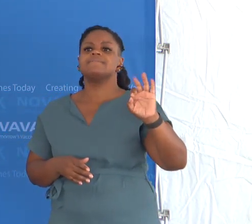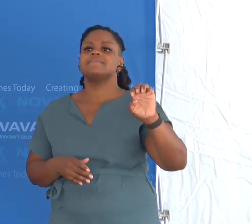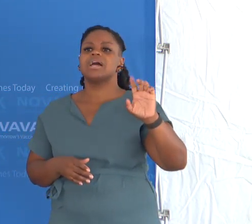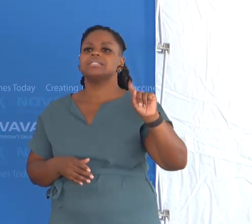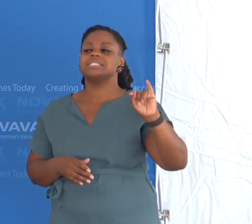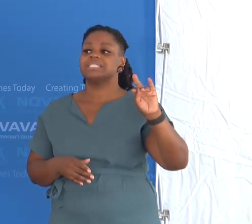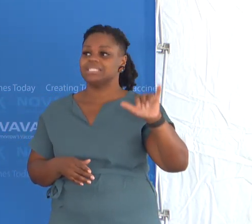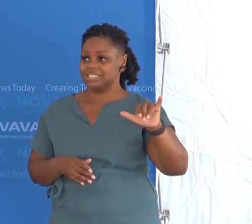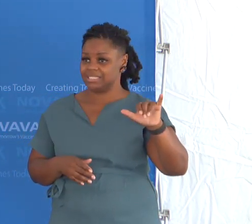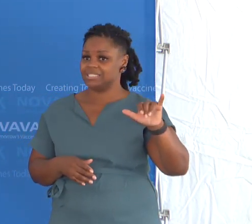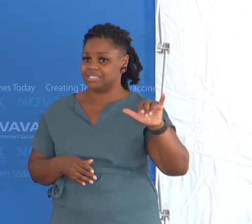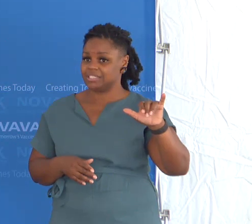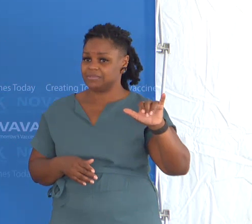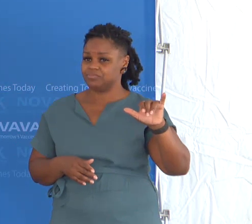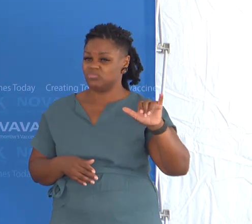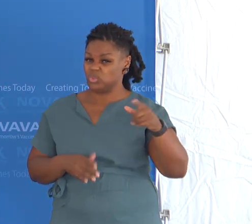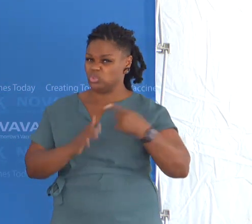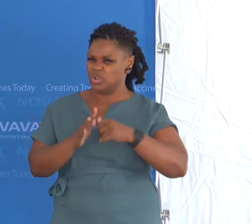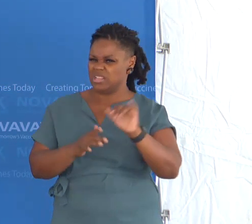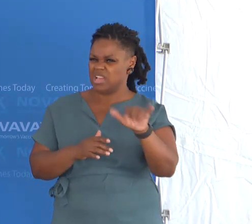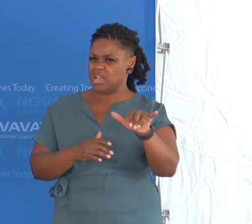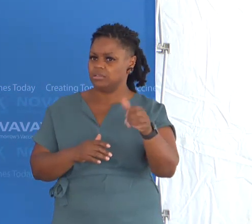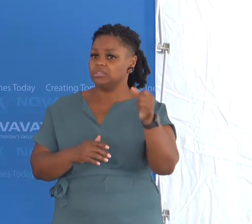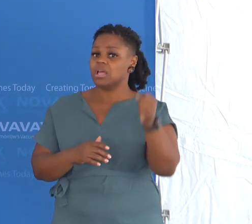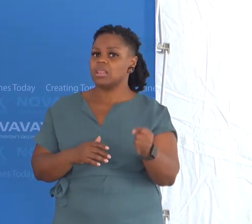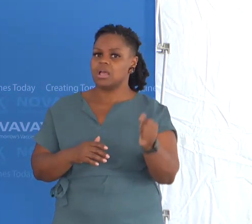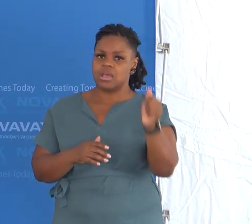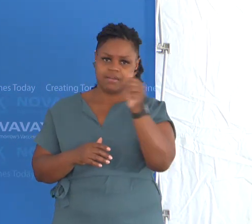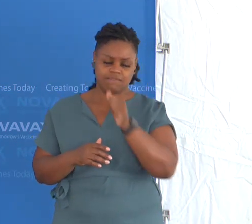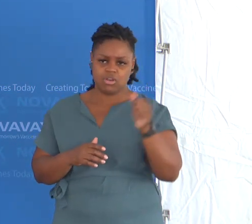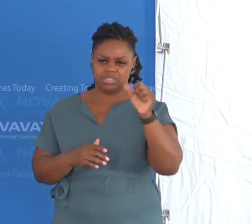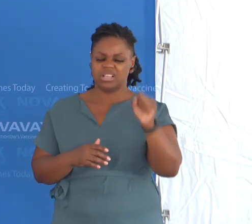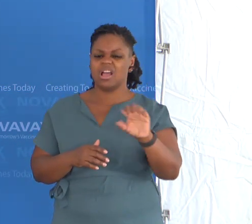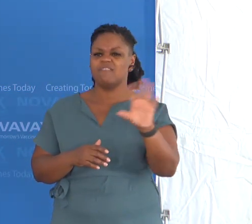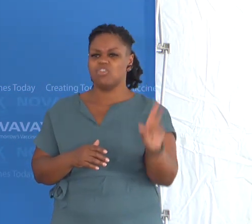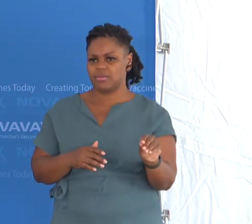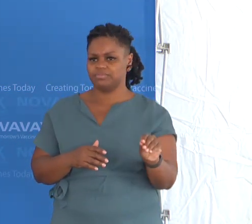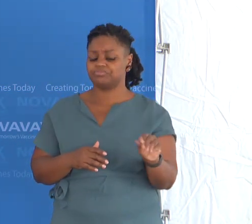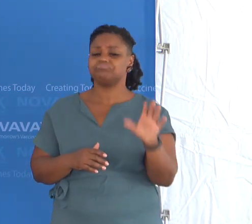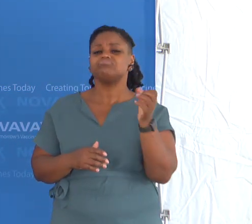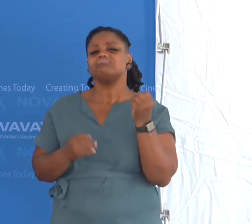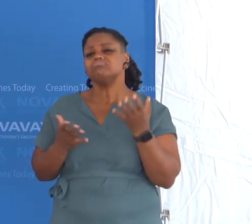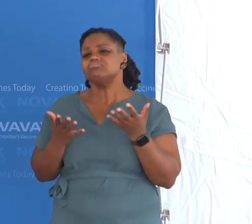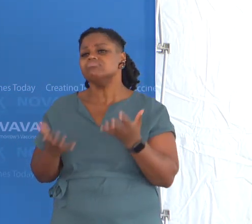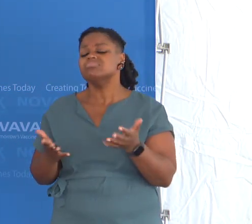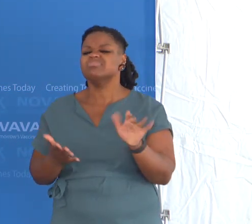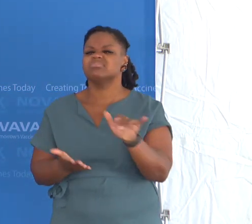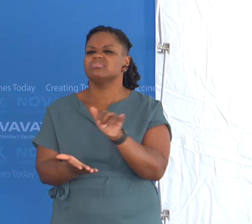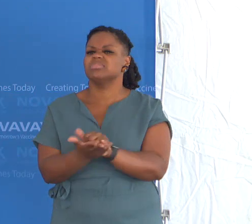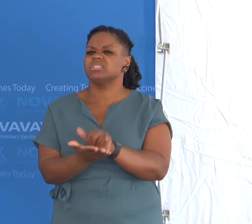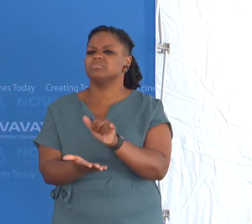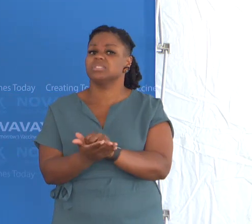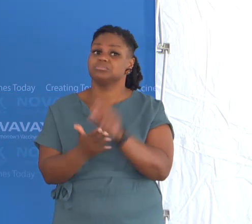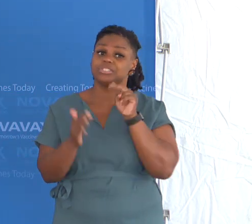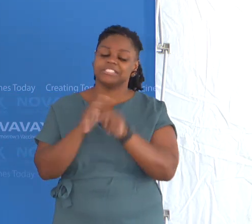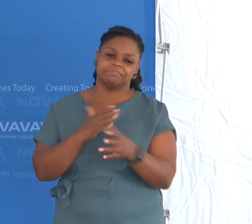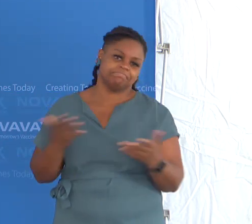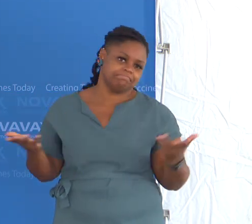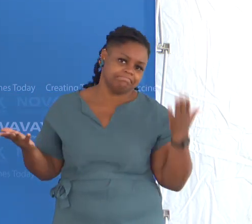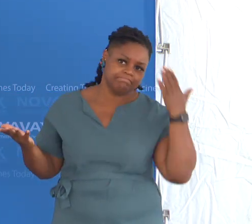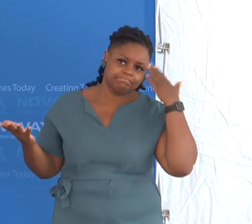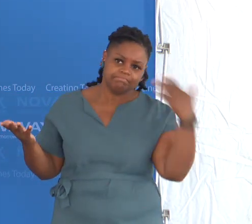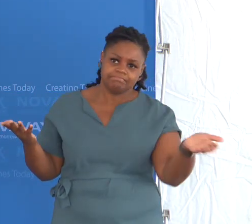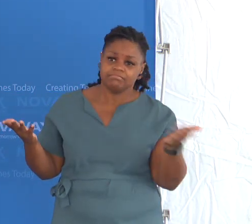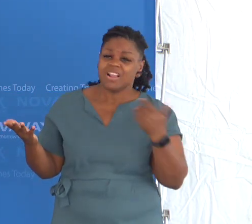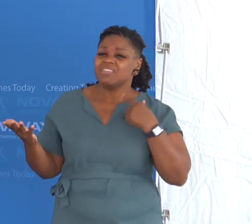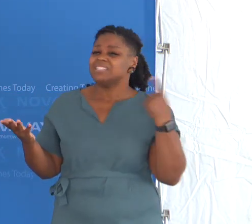It's impossible to predict because it's all evidence-based cases. You have to have somebody in the placebo